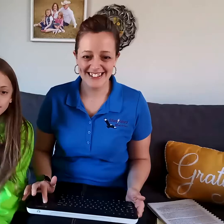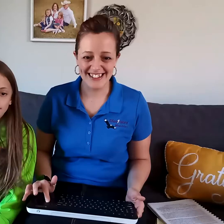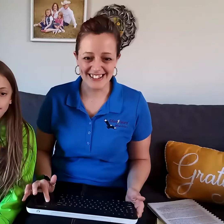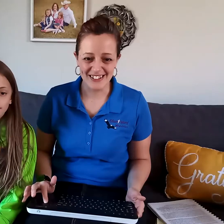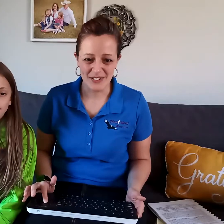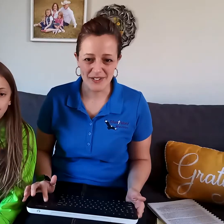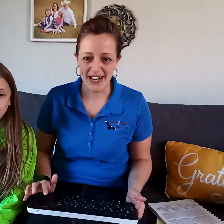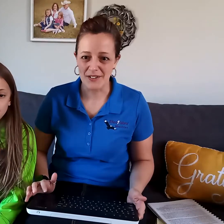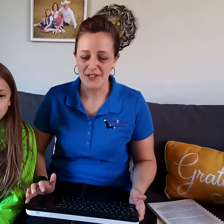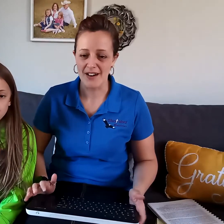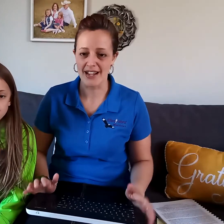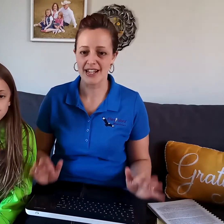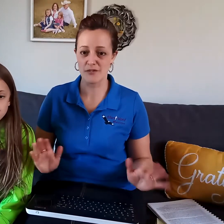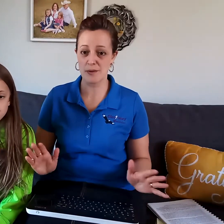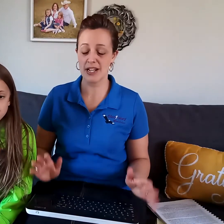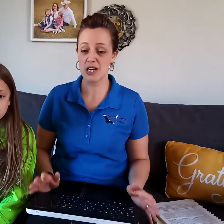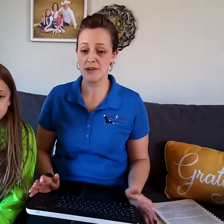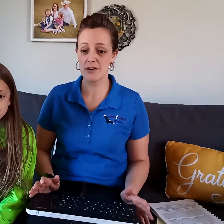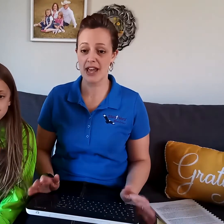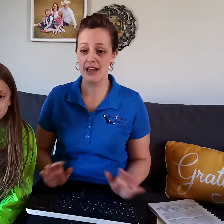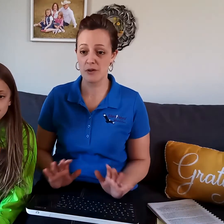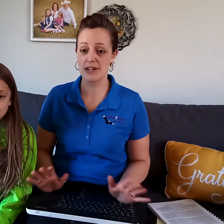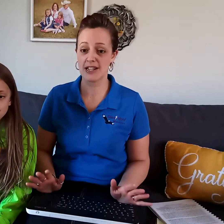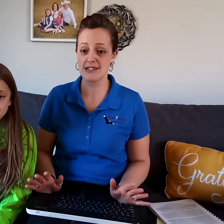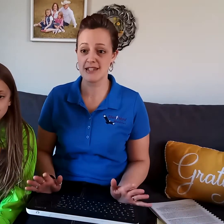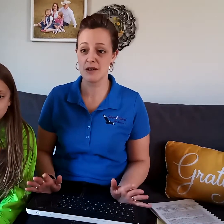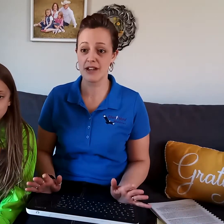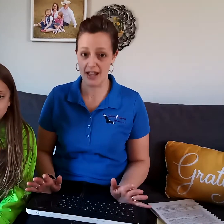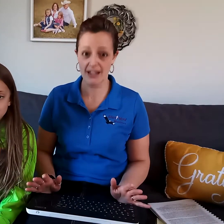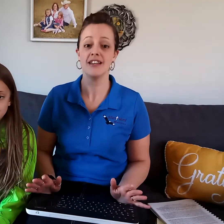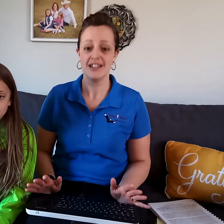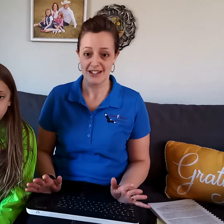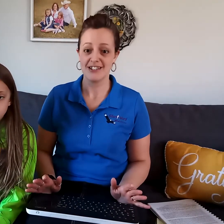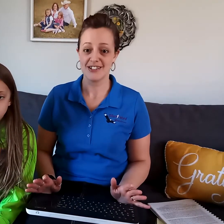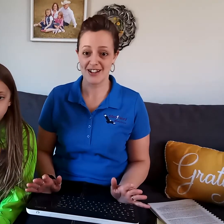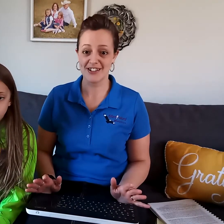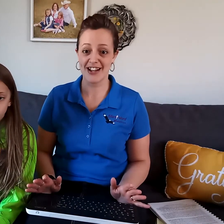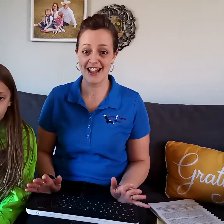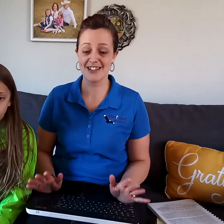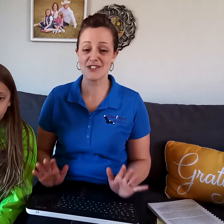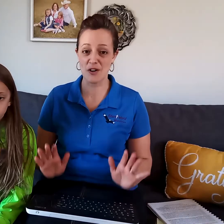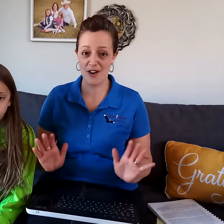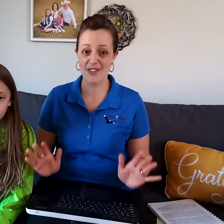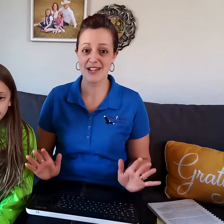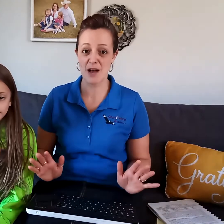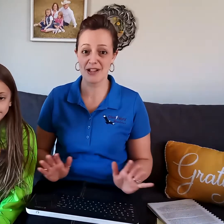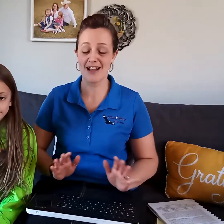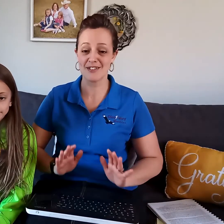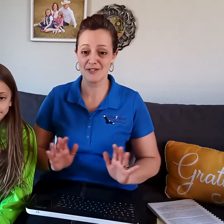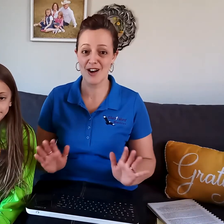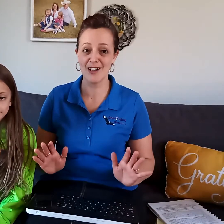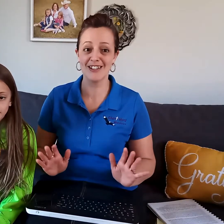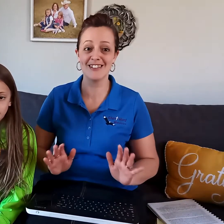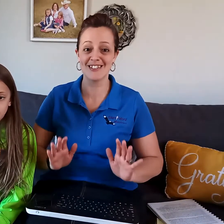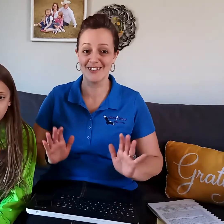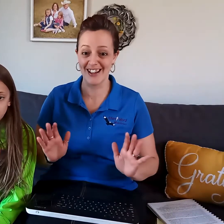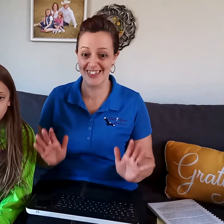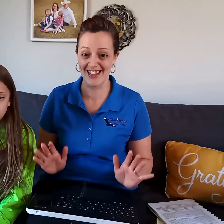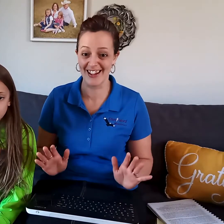dear. Wow. All right, can everybody hear me okay? Everybody can see okay? Just nod your head. So far the tablet hasn't fallen, so I think